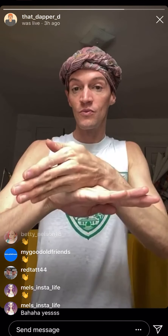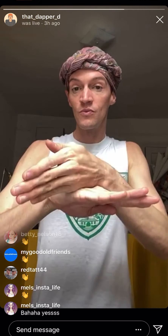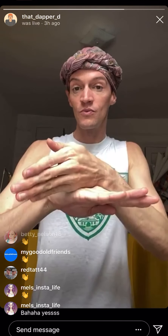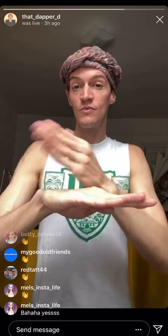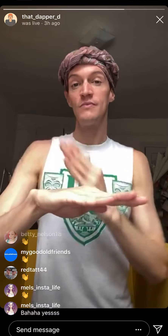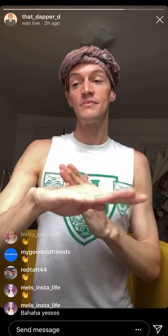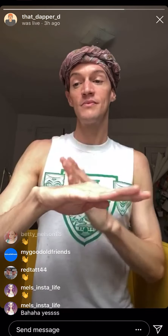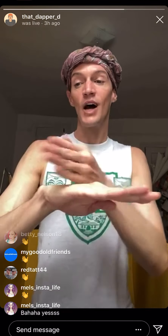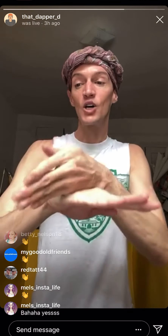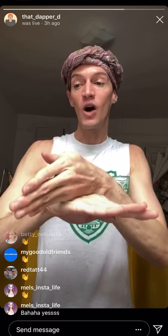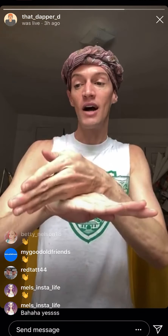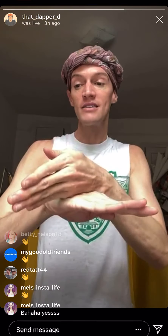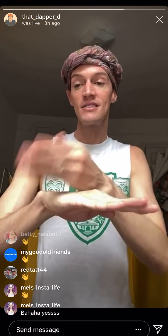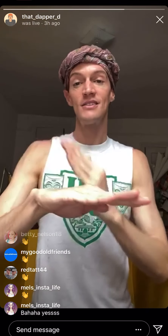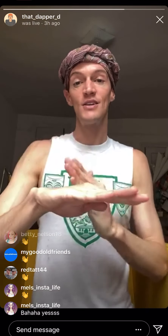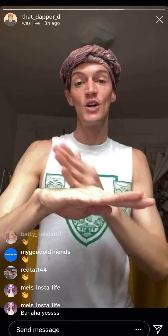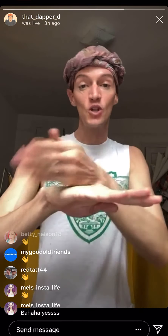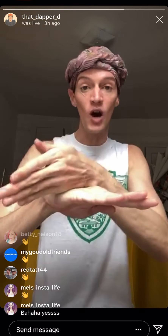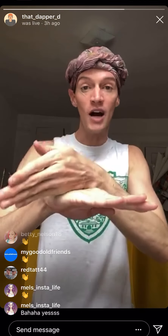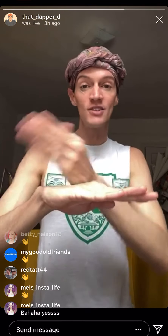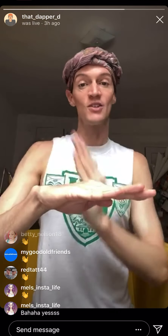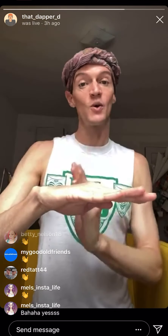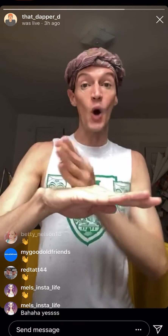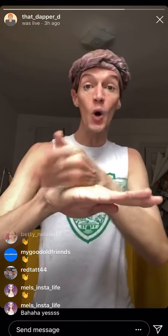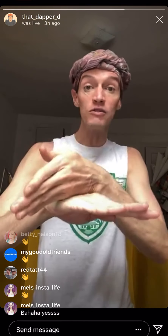across across cross or over